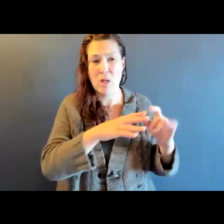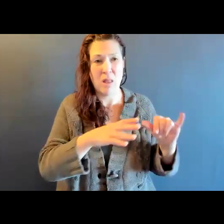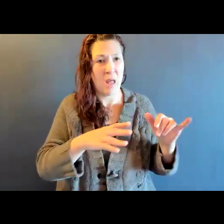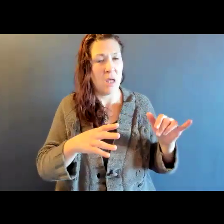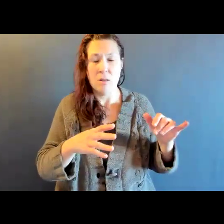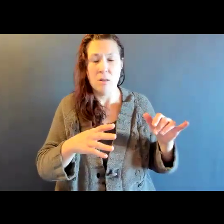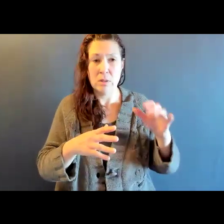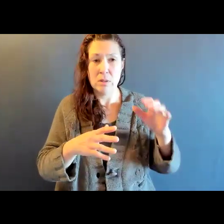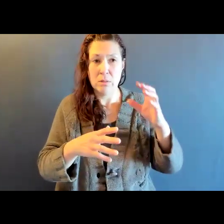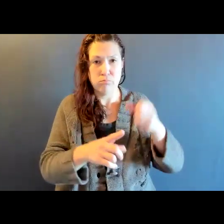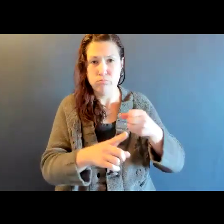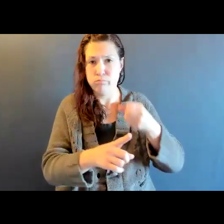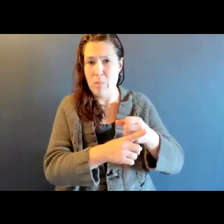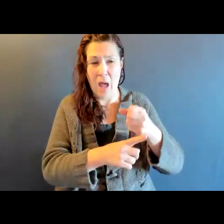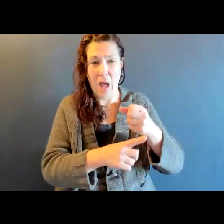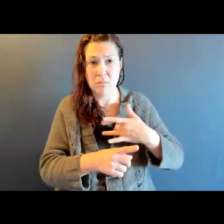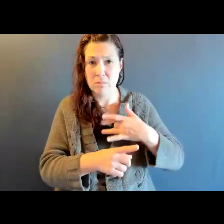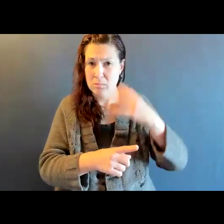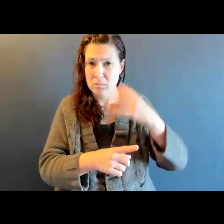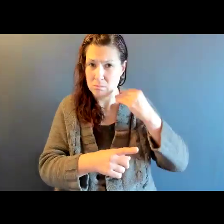to our